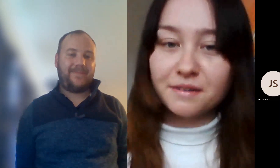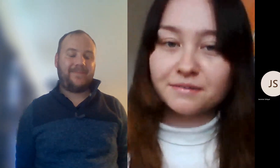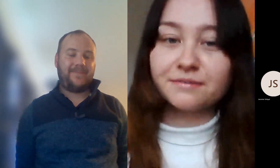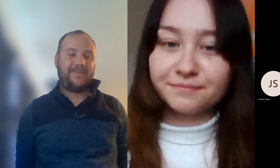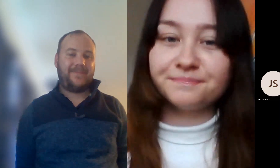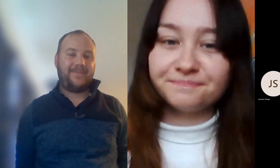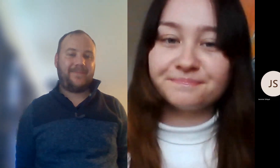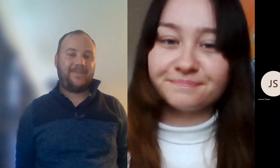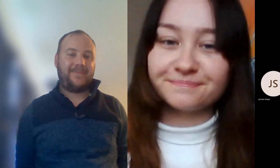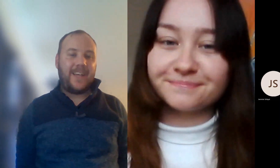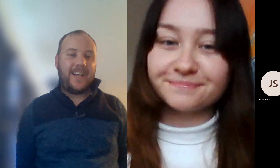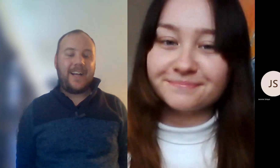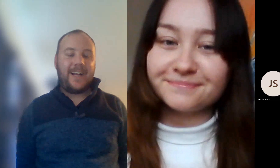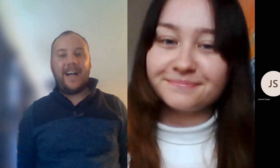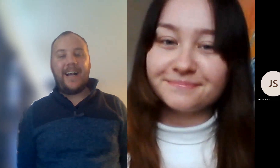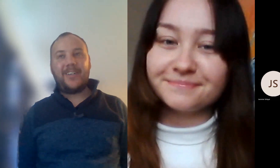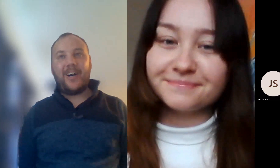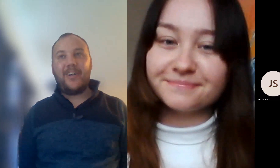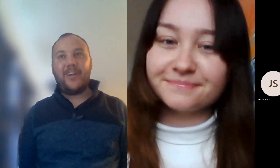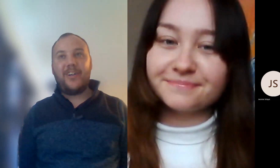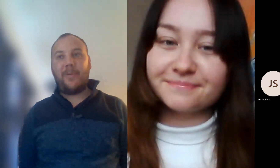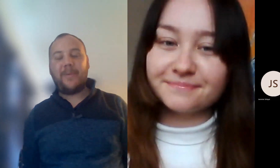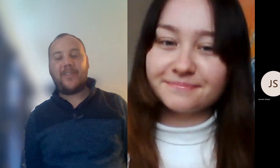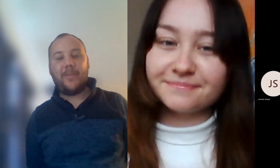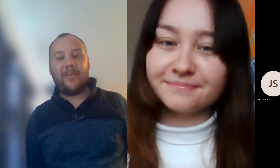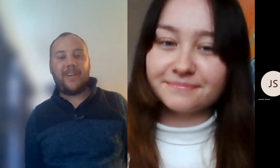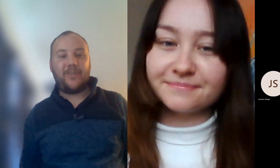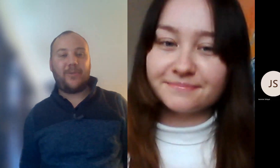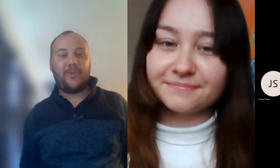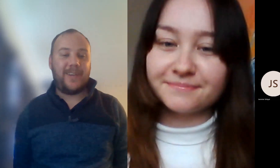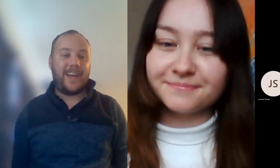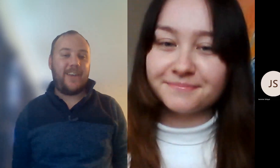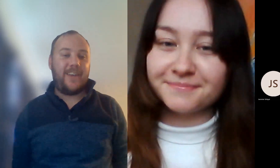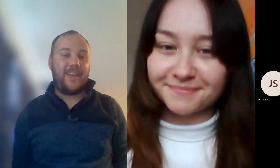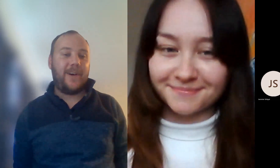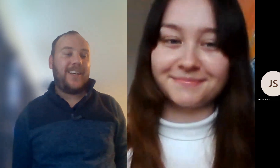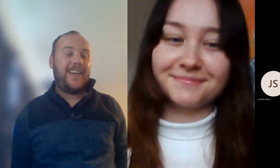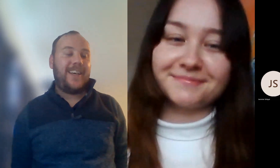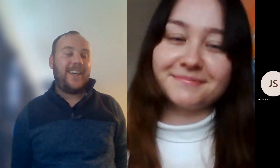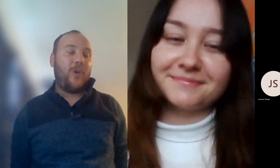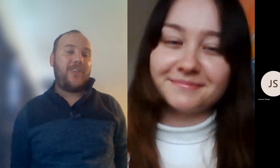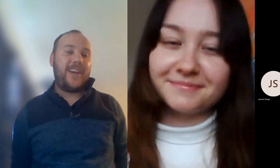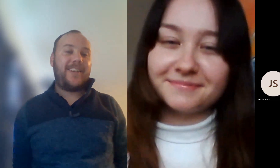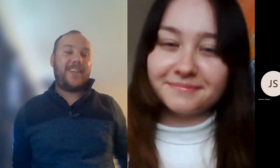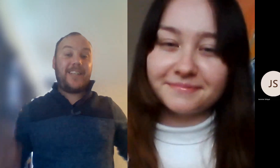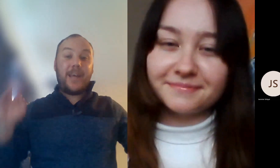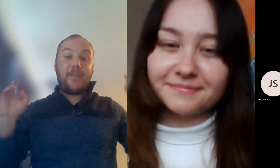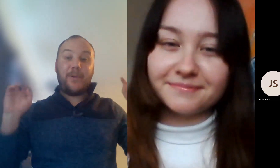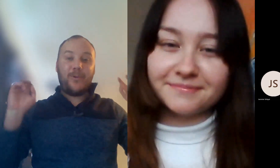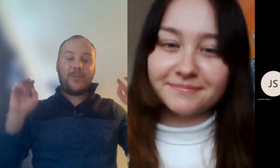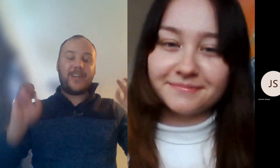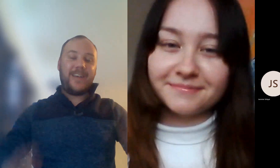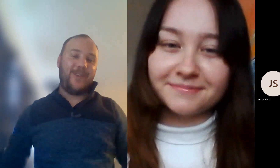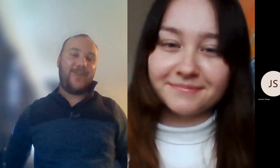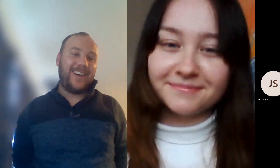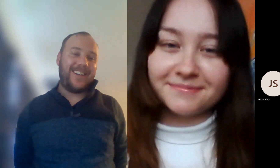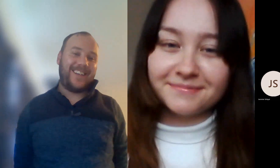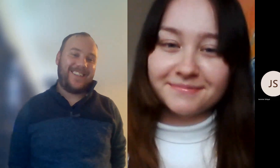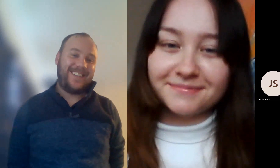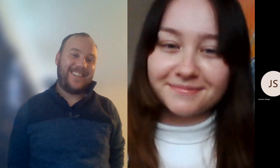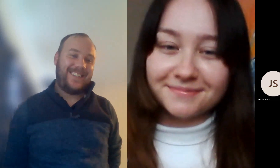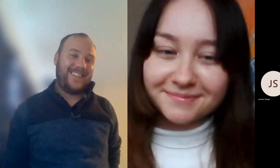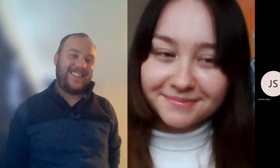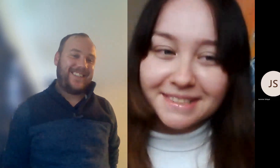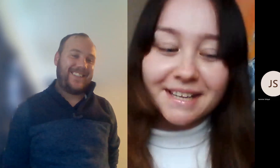about myself. And I know it's probably going to be a similar answer to what Jasmine gave, but what is a typical day for